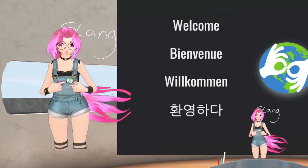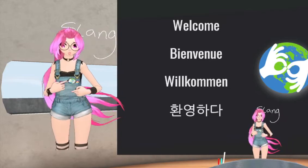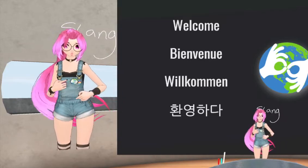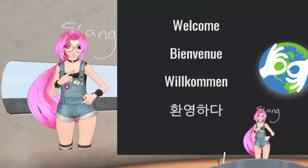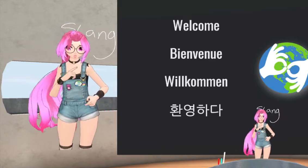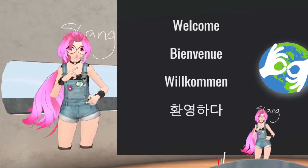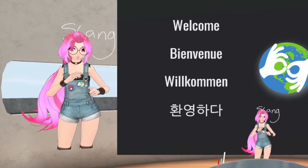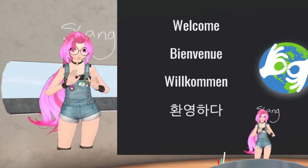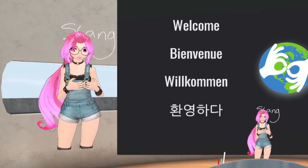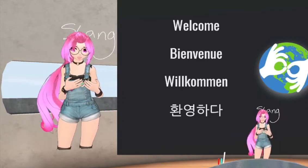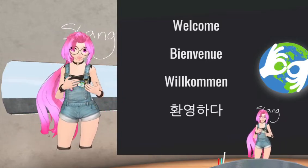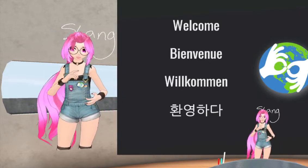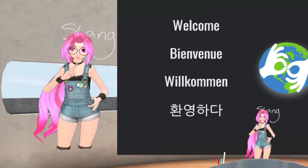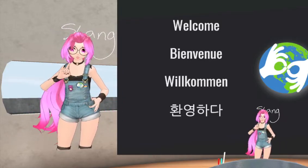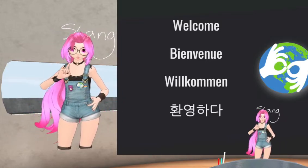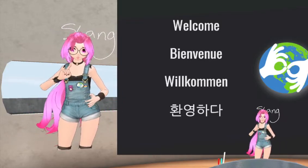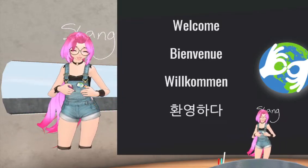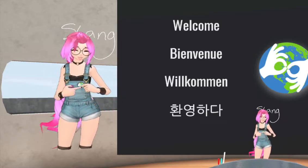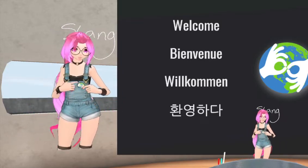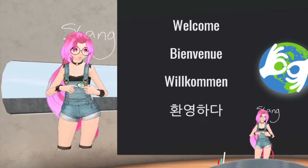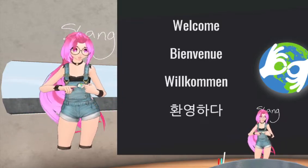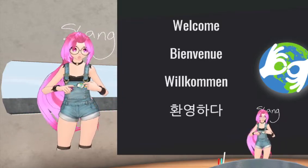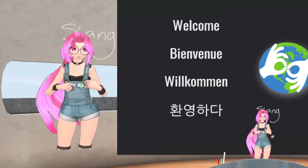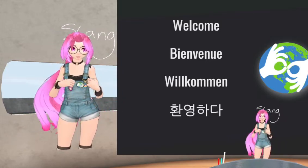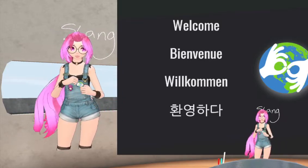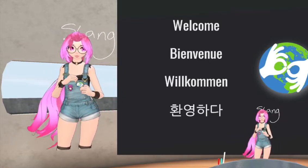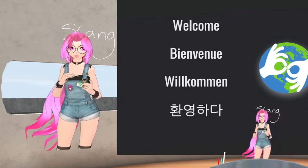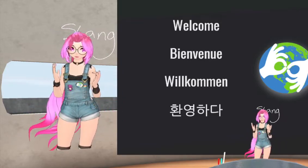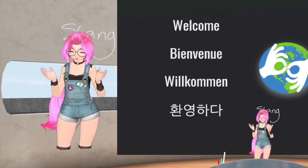I'm doing it over and over for you. Yeah, you ready?